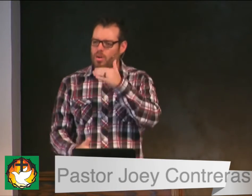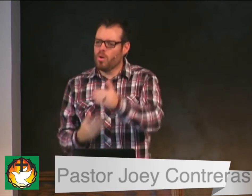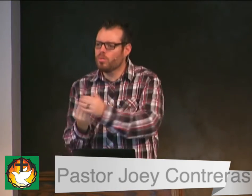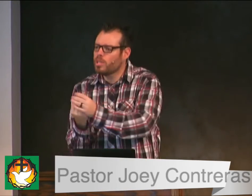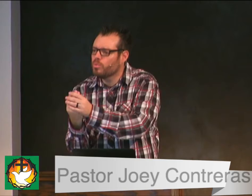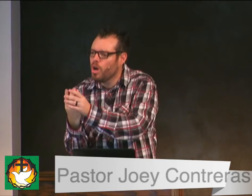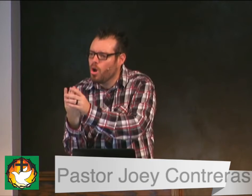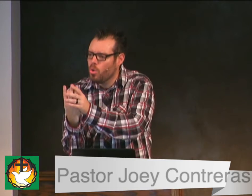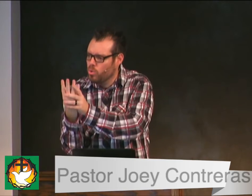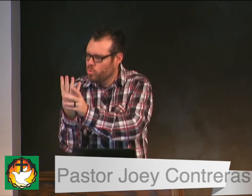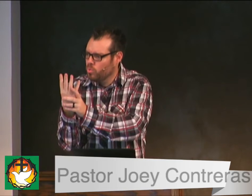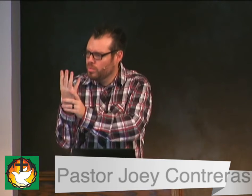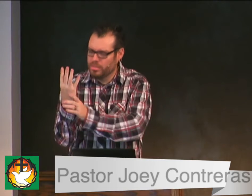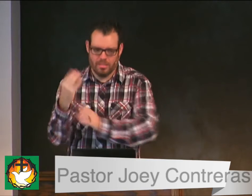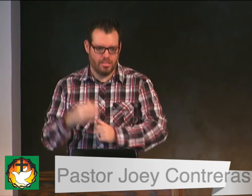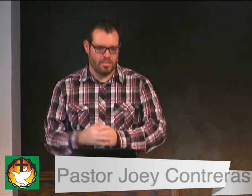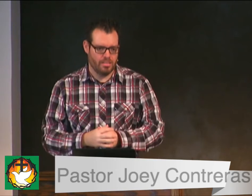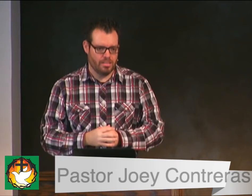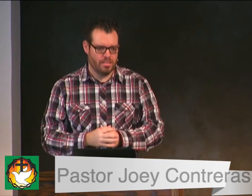As we go on, we grow.